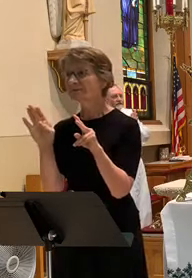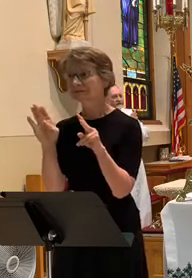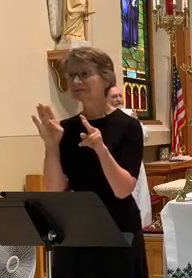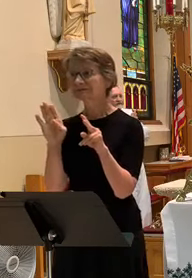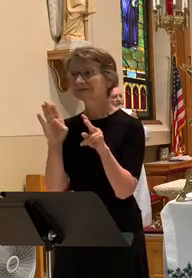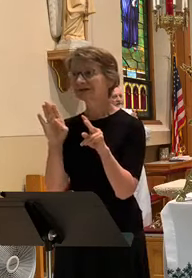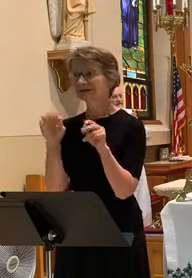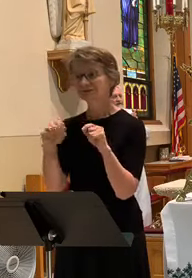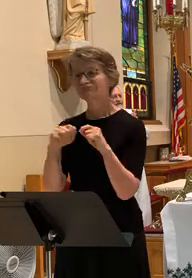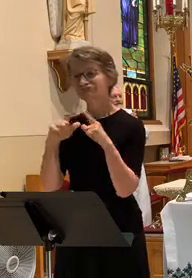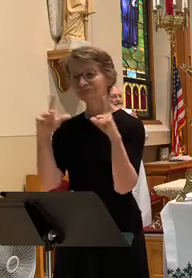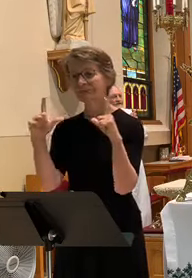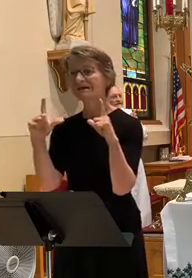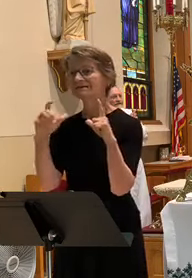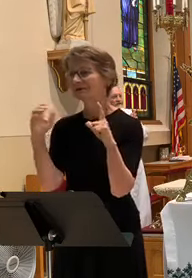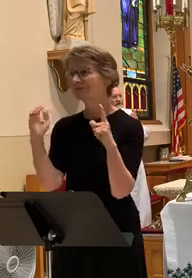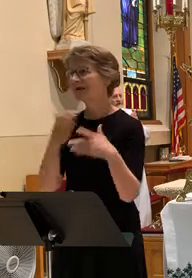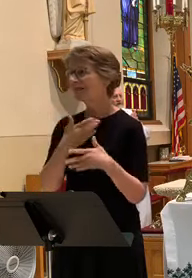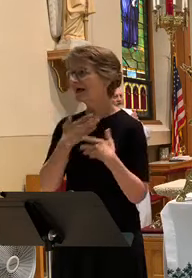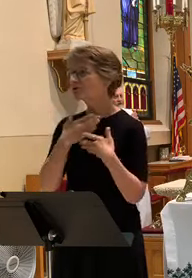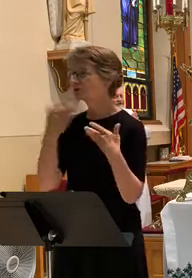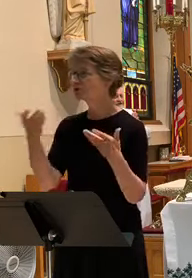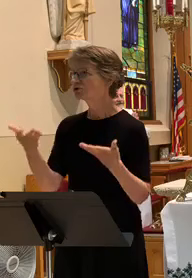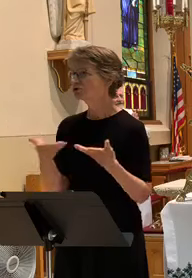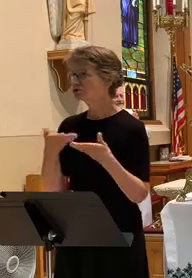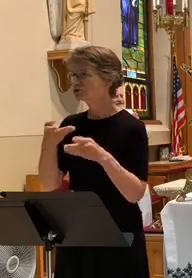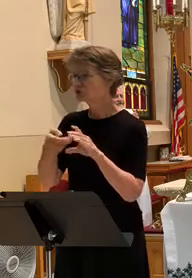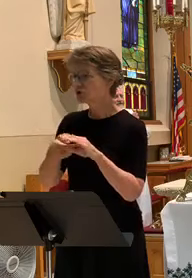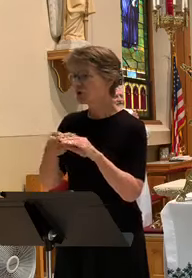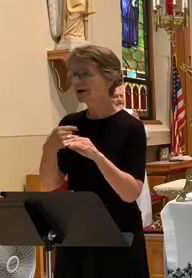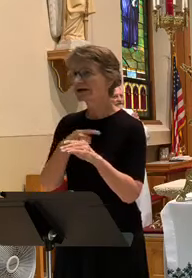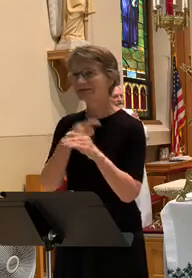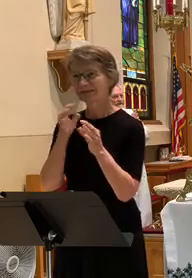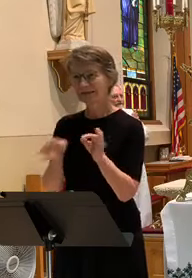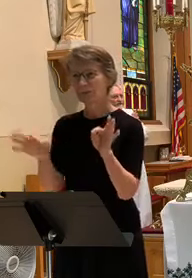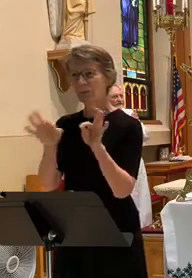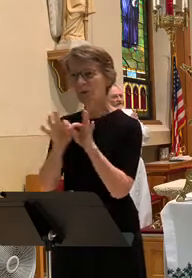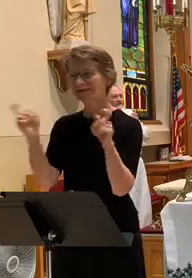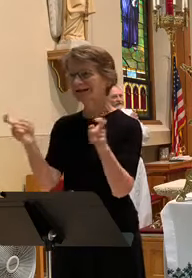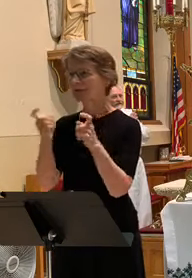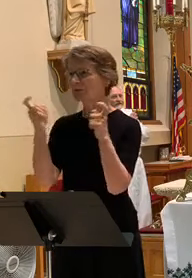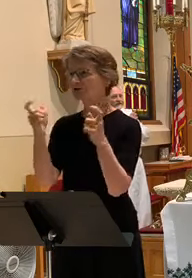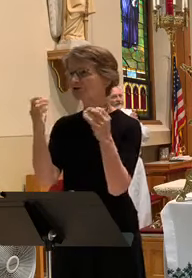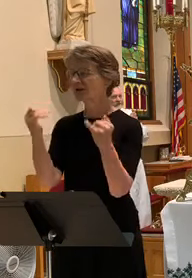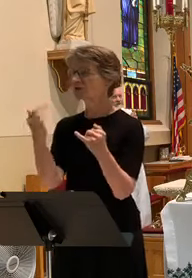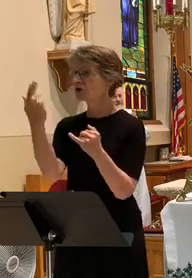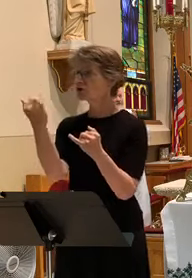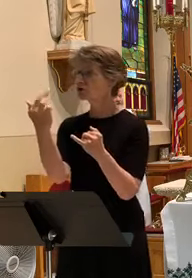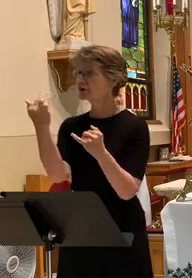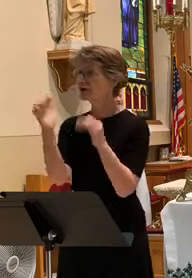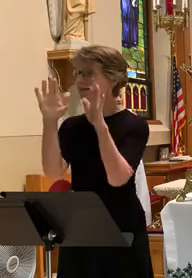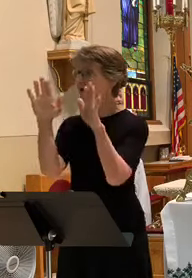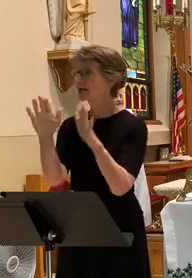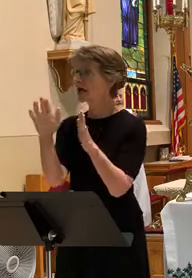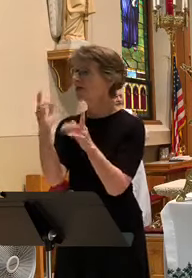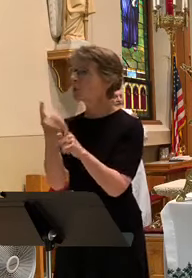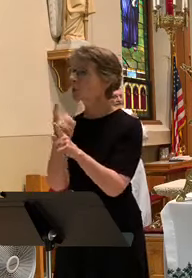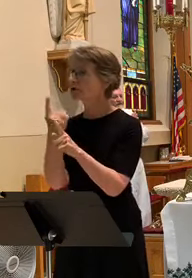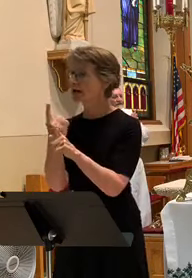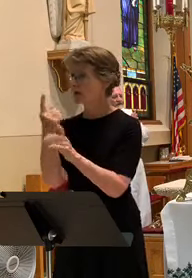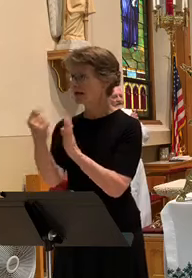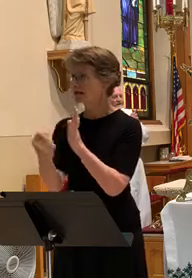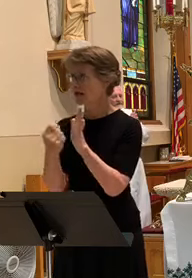Facebook Live. So we're glad you could join us for this important celebration today for the 13th Sunday in Ordinary